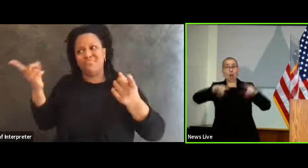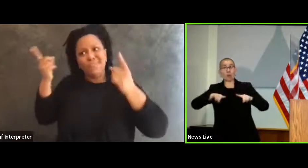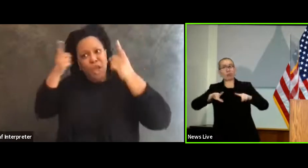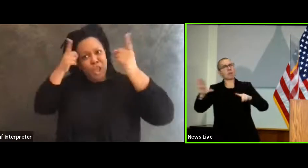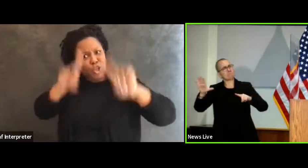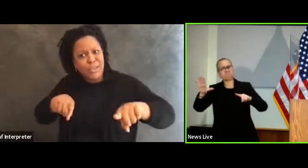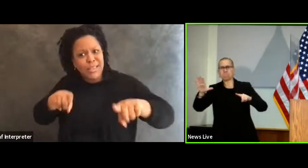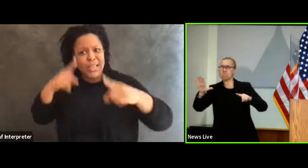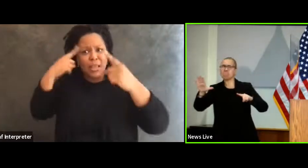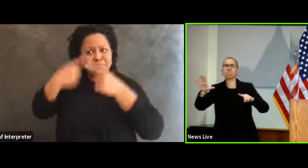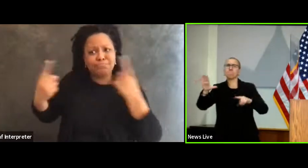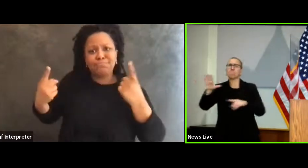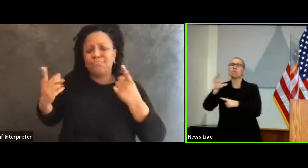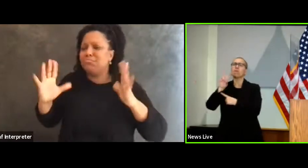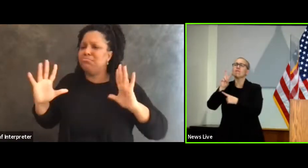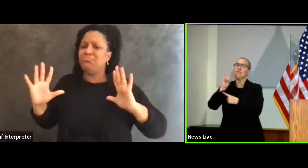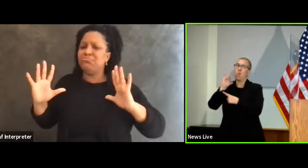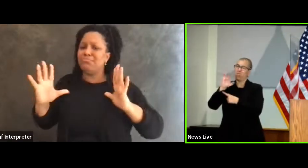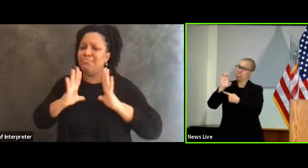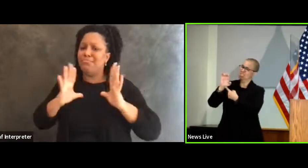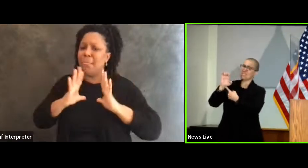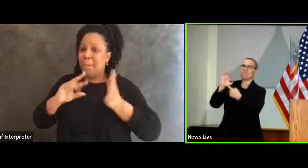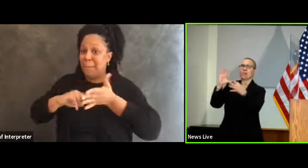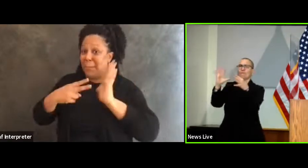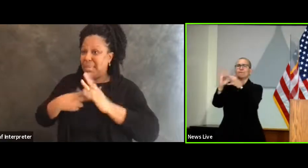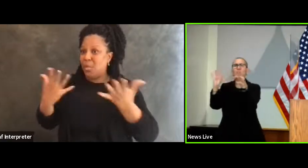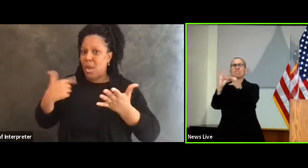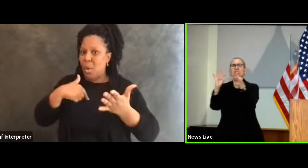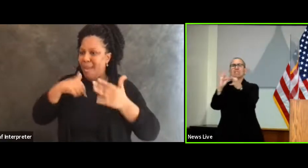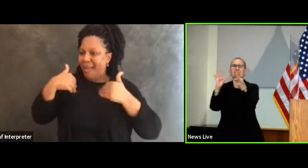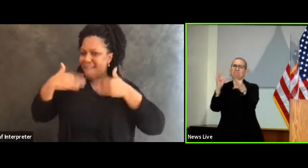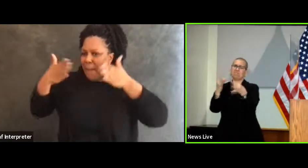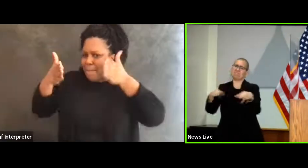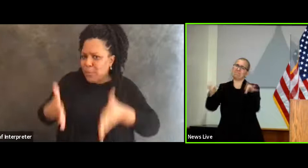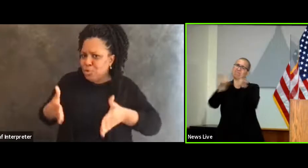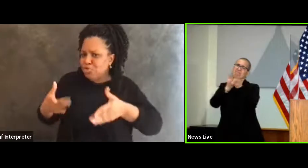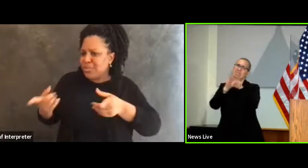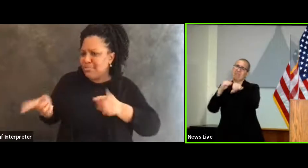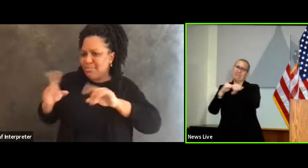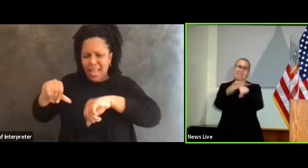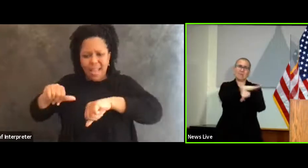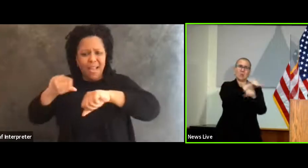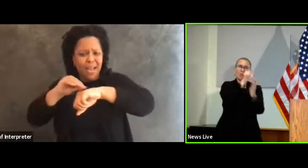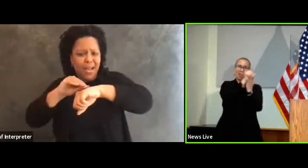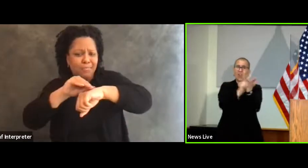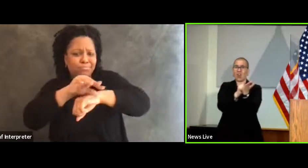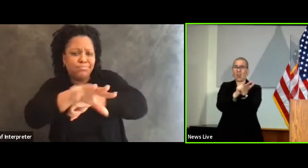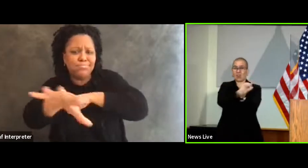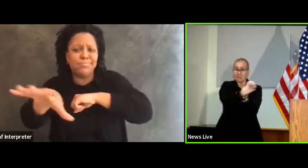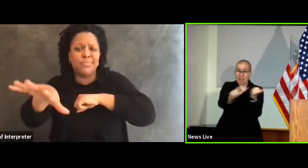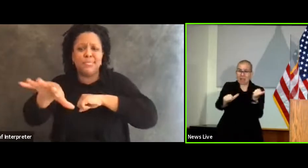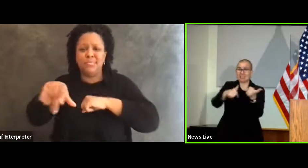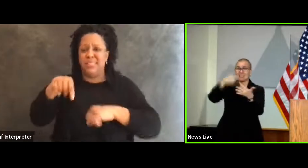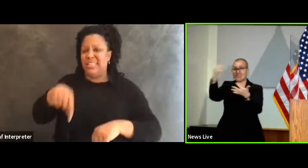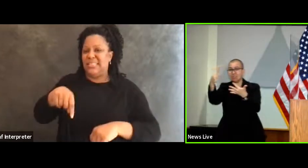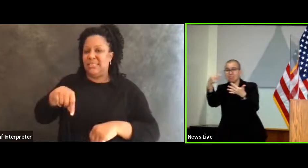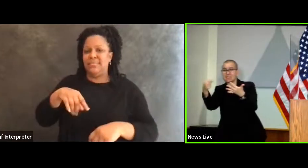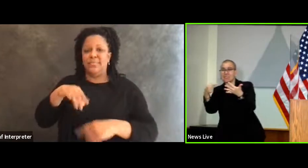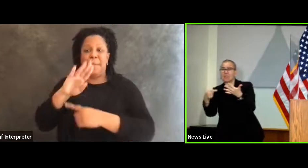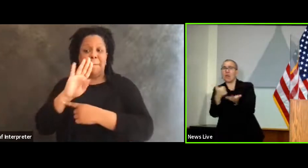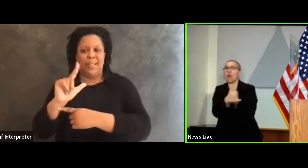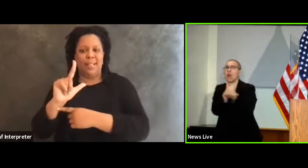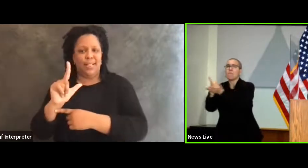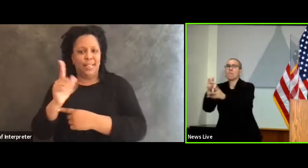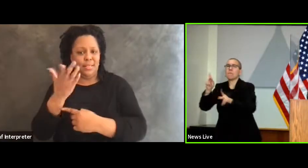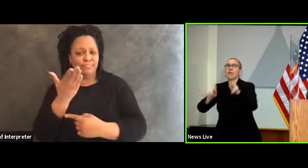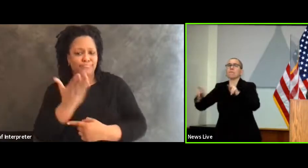bring a voice to the table that has the potential to influence this legislation and get it passed and start making a difference in people's lives. And that's